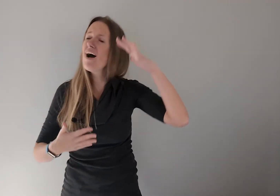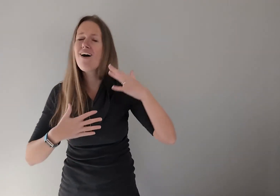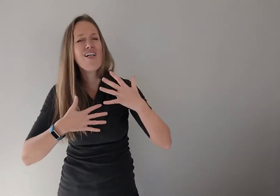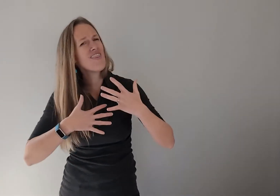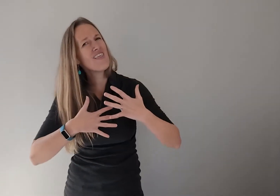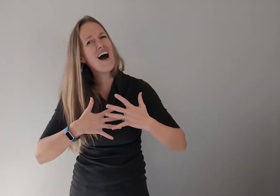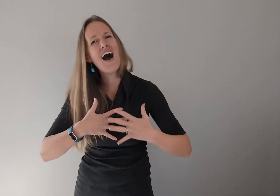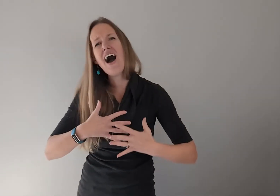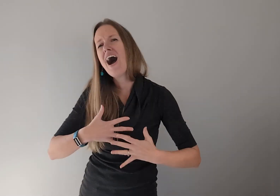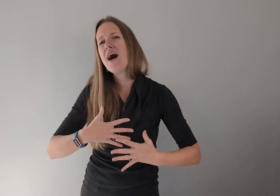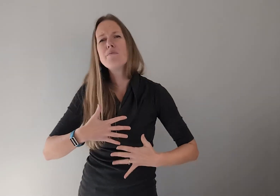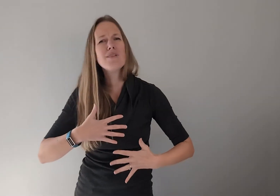the